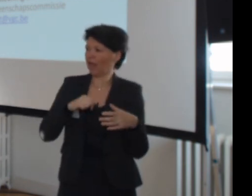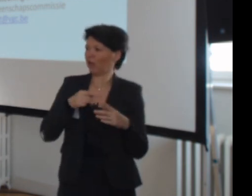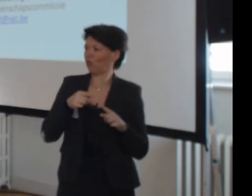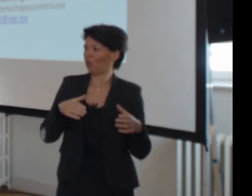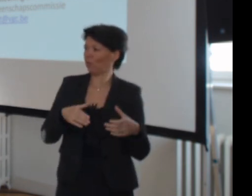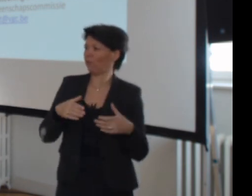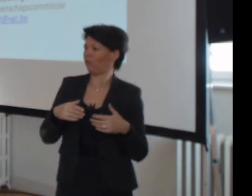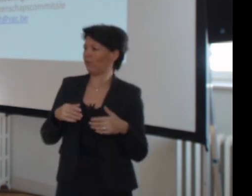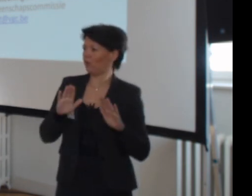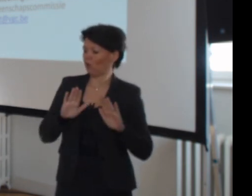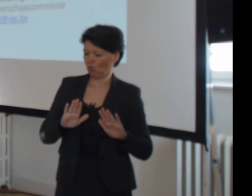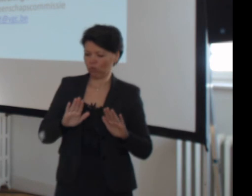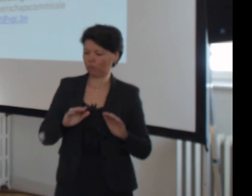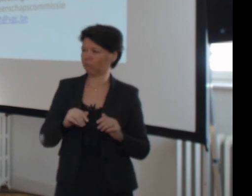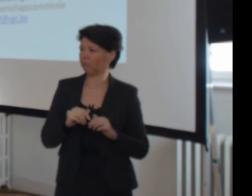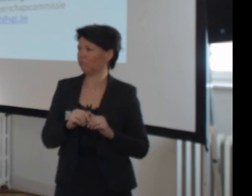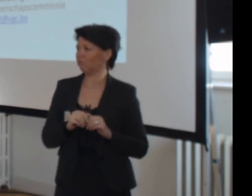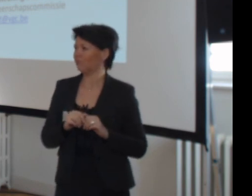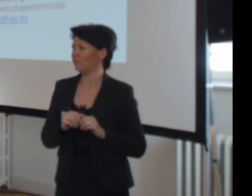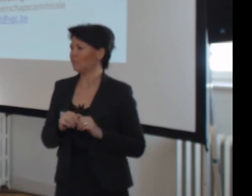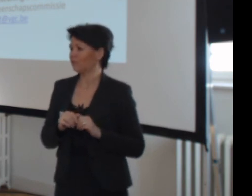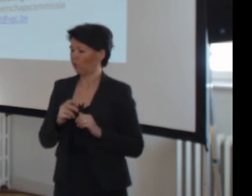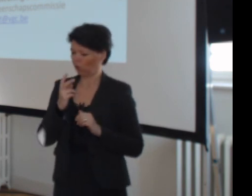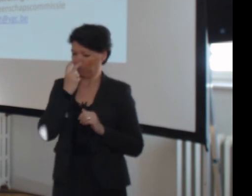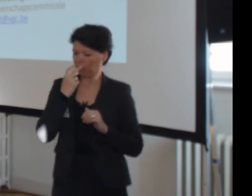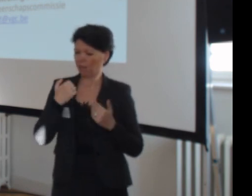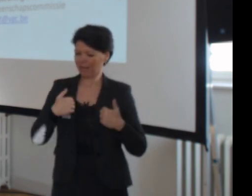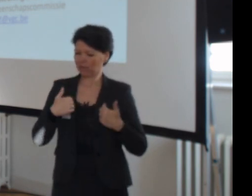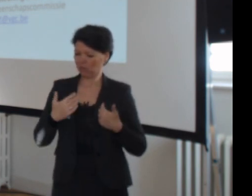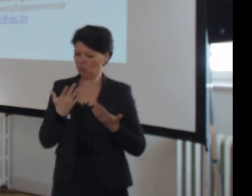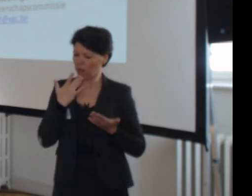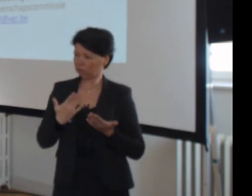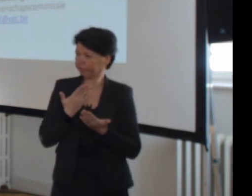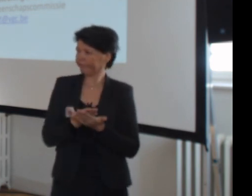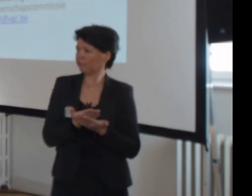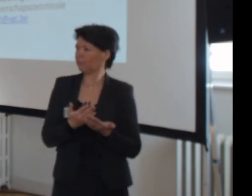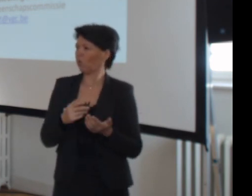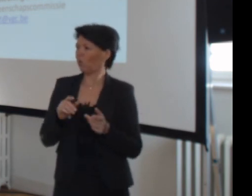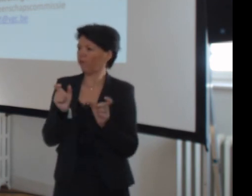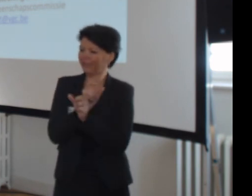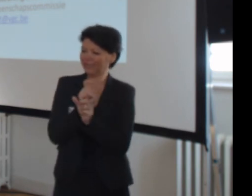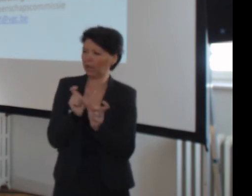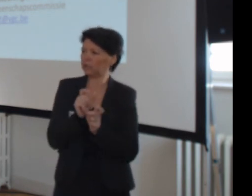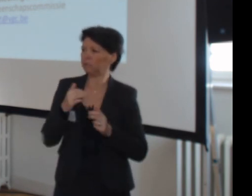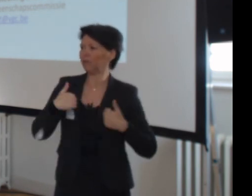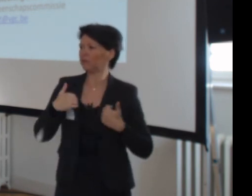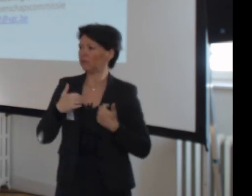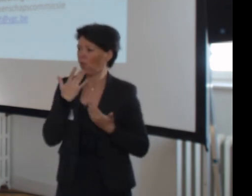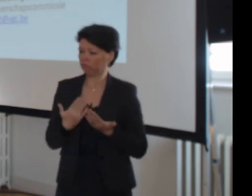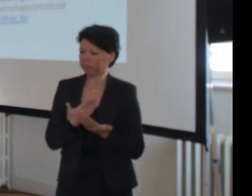waiting and providing books for visually impaired people and persons with dyslexia?